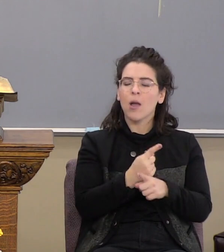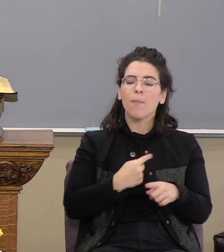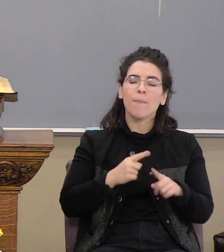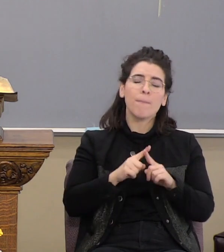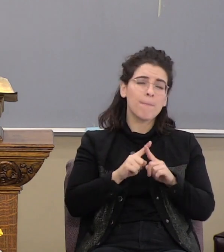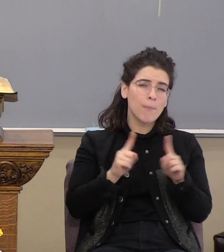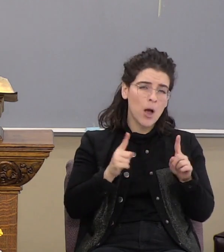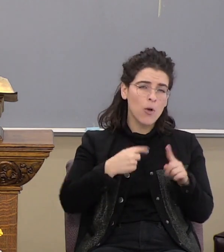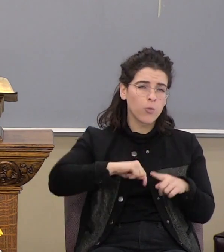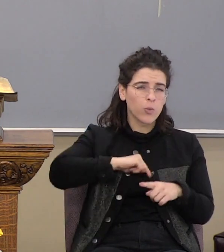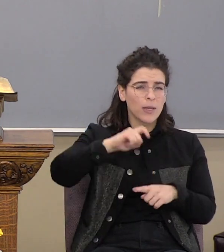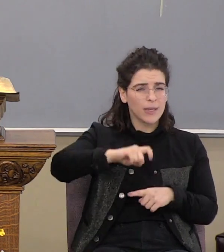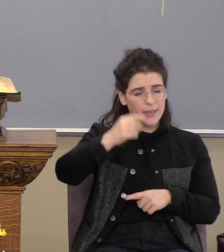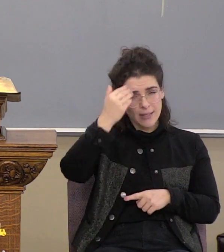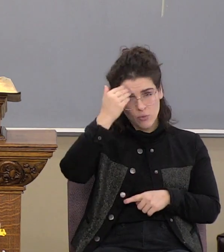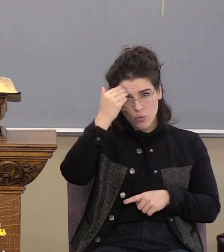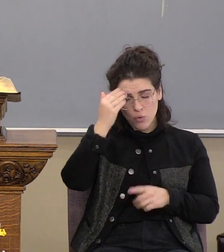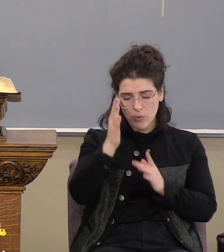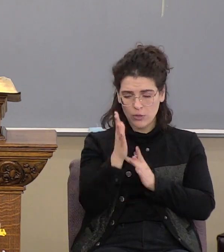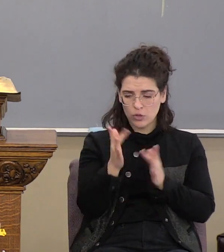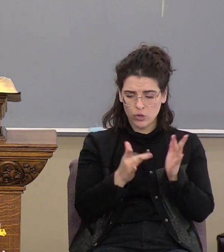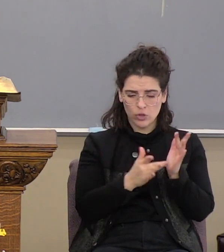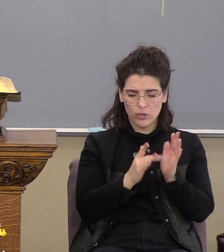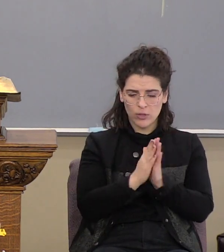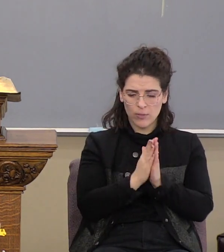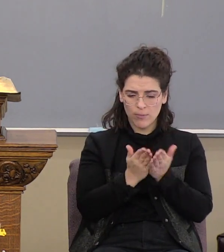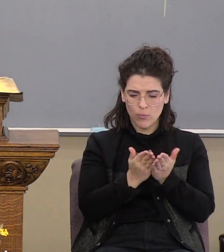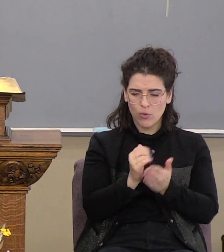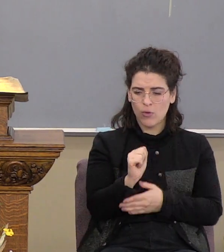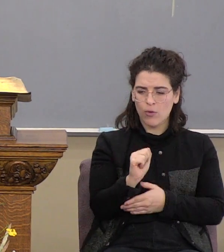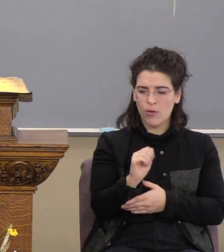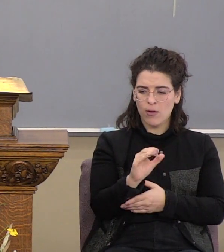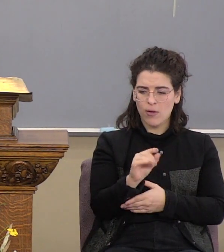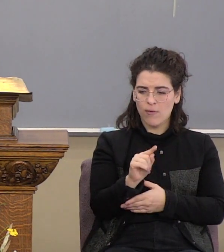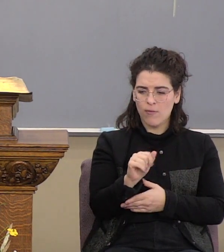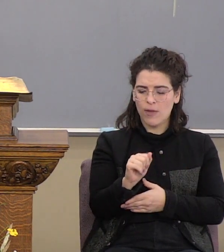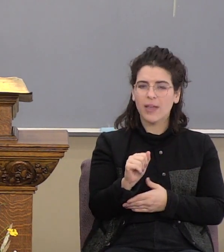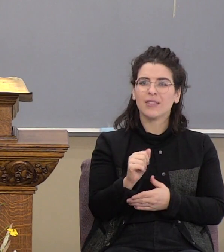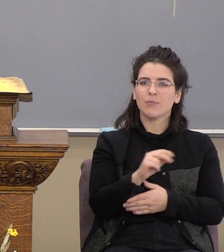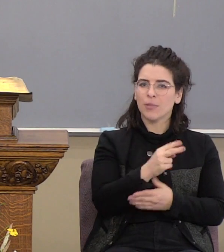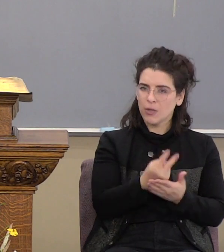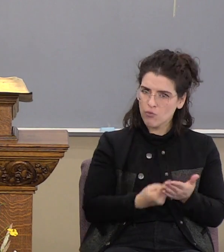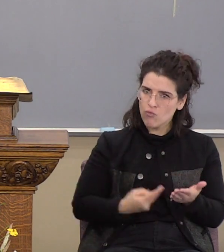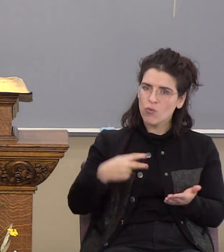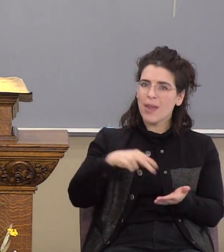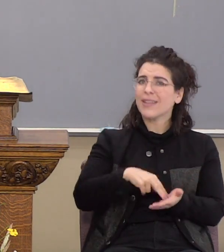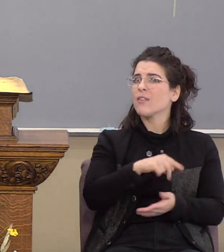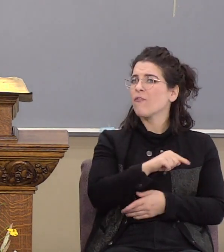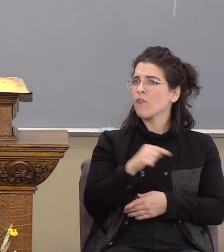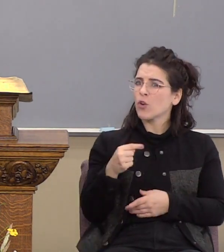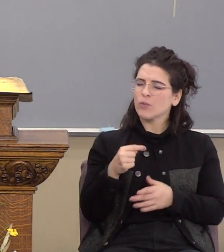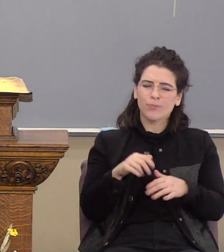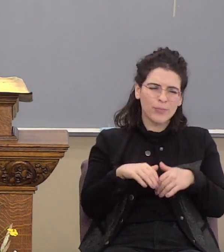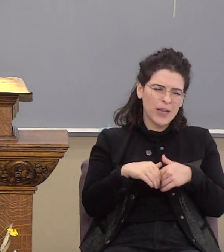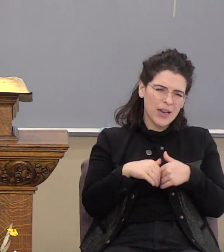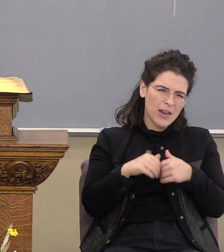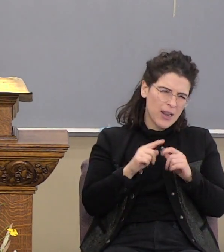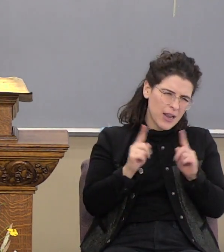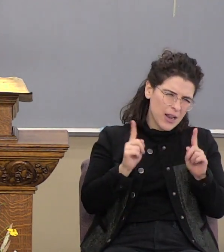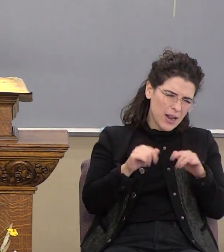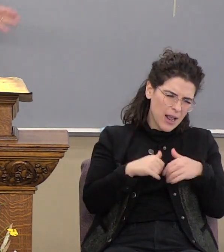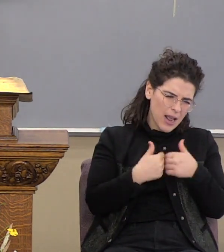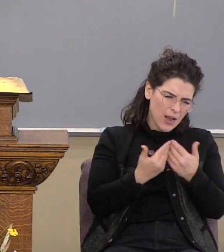the book of Acts is called being raised first. So how can Jesus be first and yet